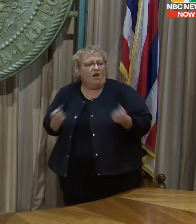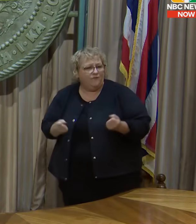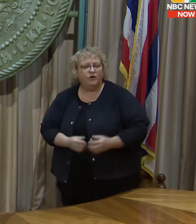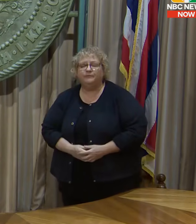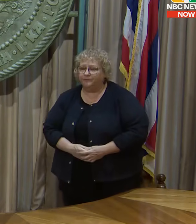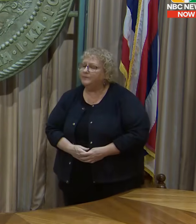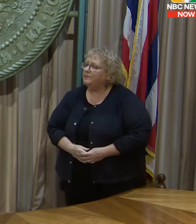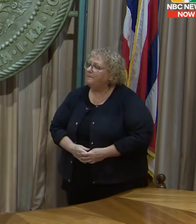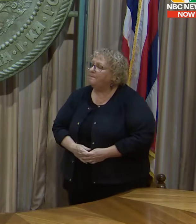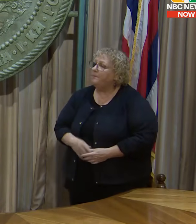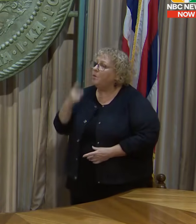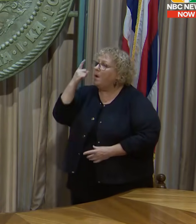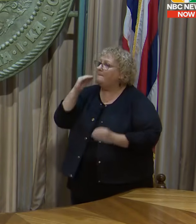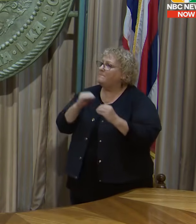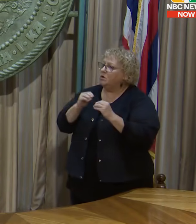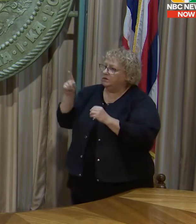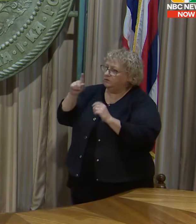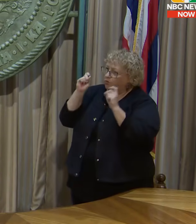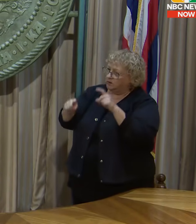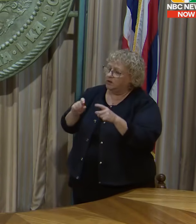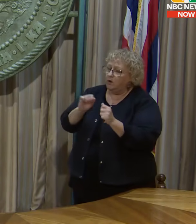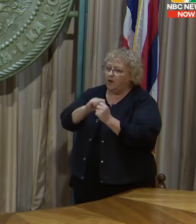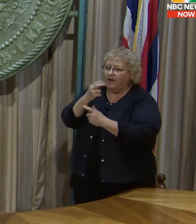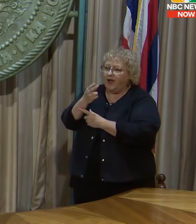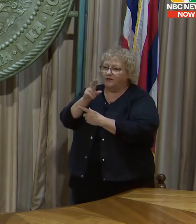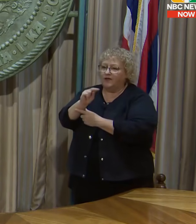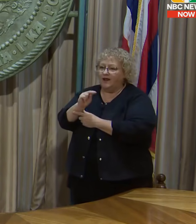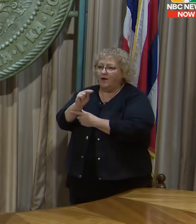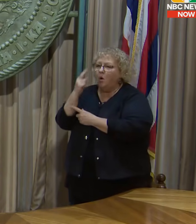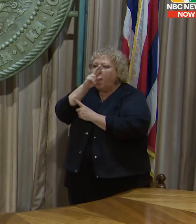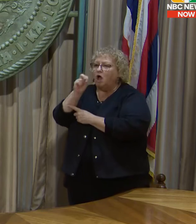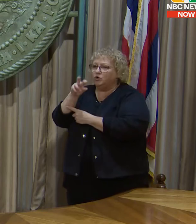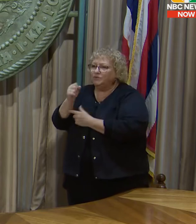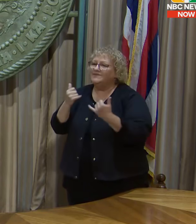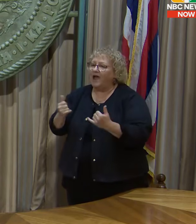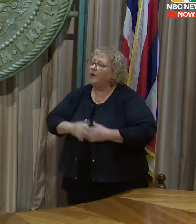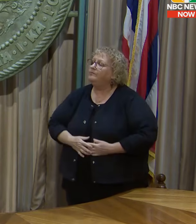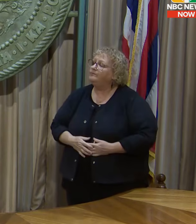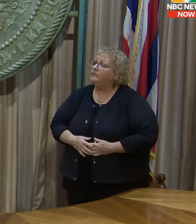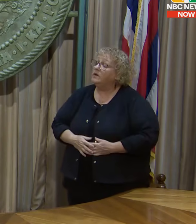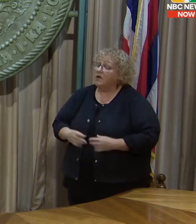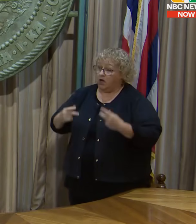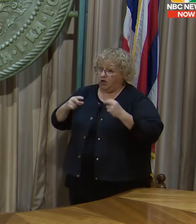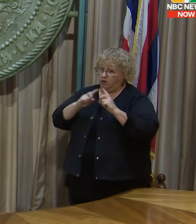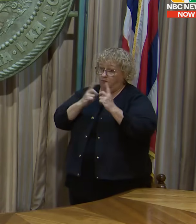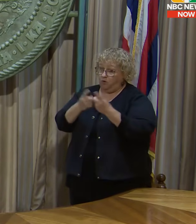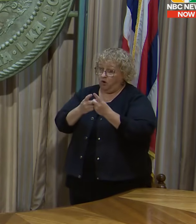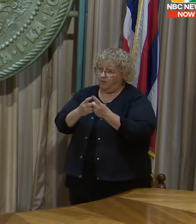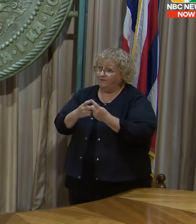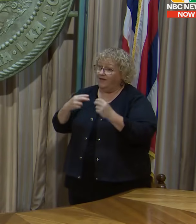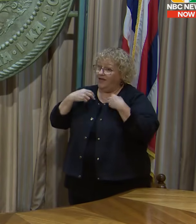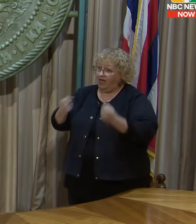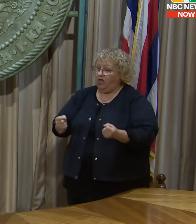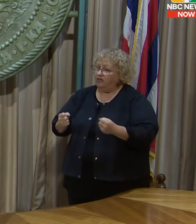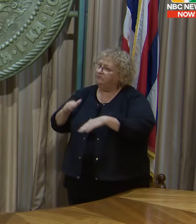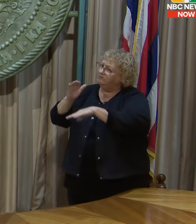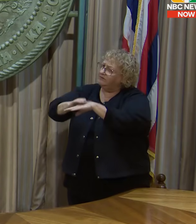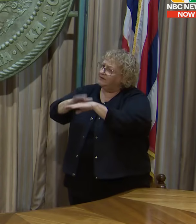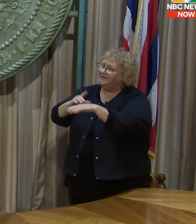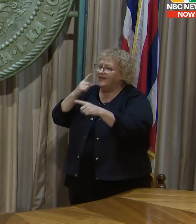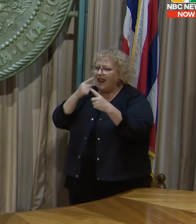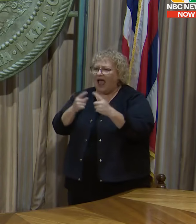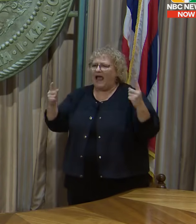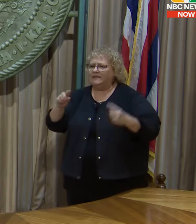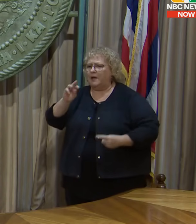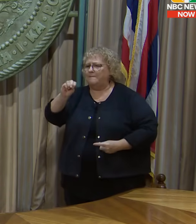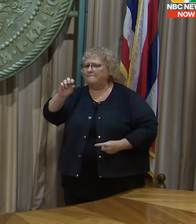Okay. Director, another question. This is from Chelsea Davis with HNN. The Department of Health sent out a warning on Saturday about anti-malarial